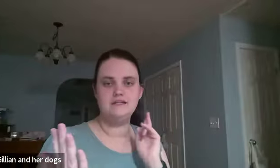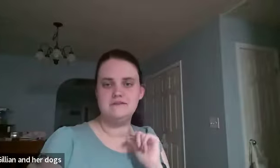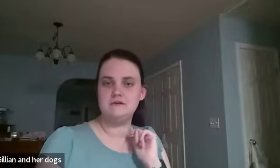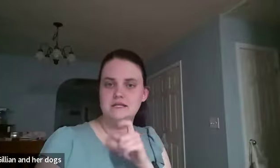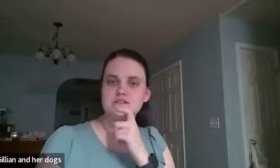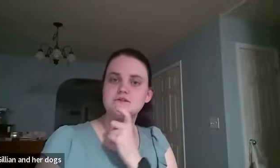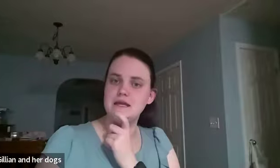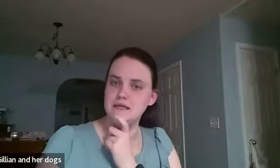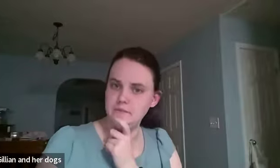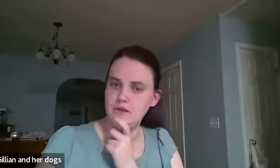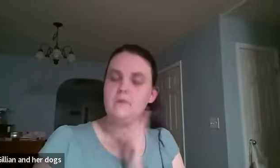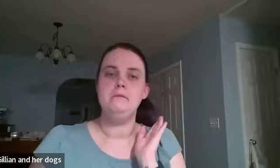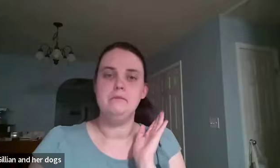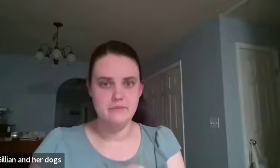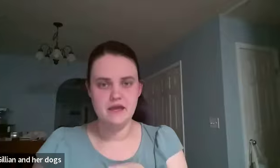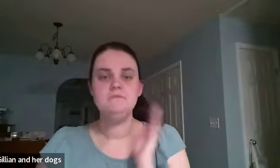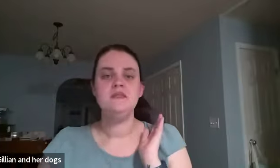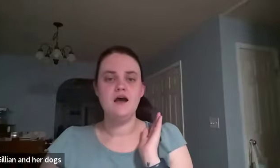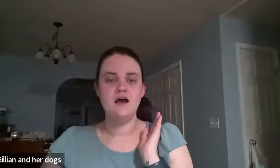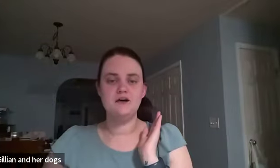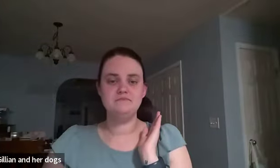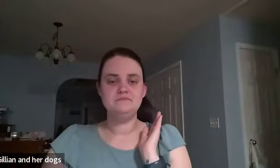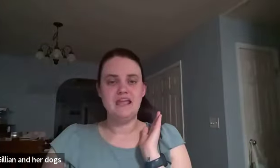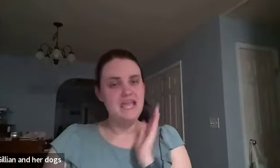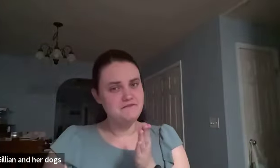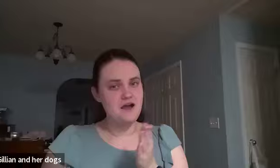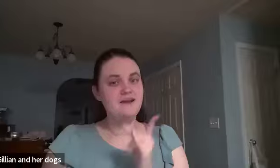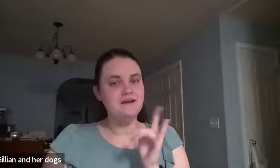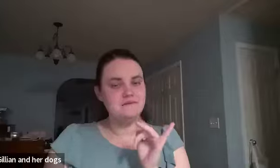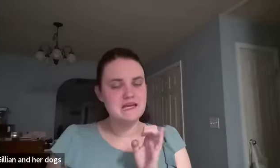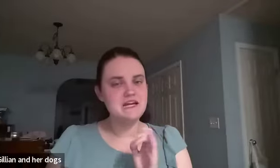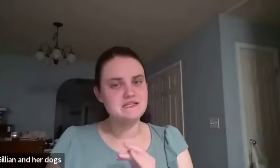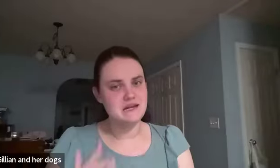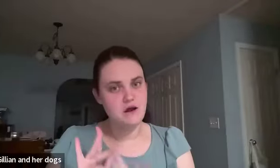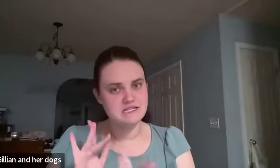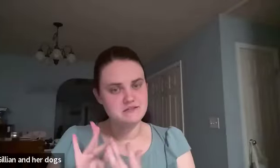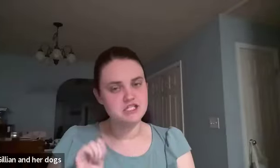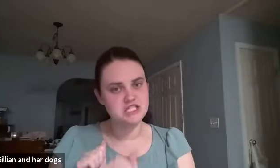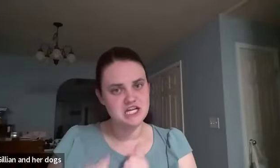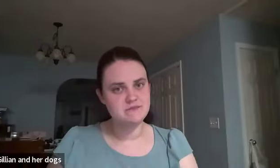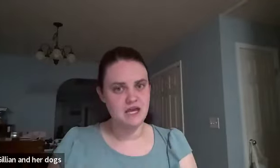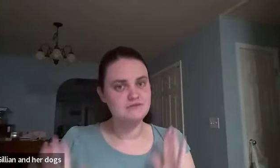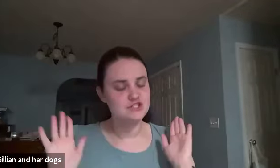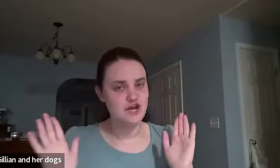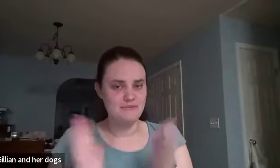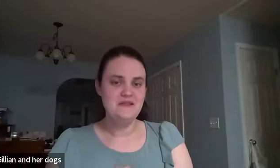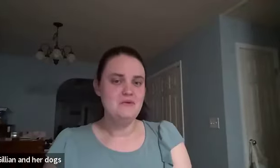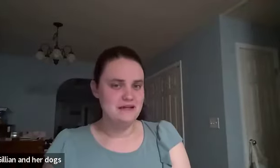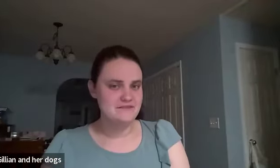I never answered that email. My bad. If not, Miss Katie knows how to contact me and she can chase me down. So we